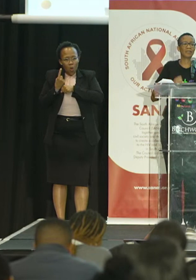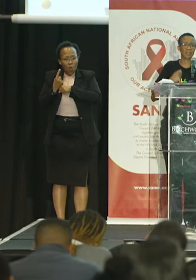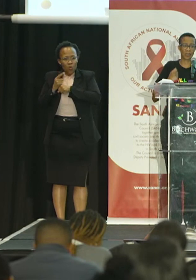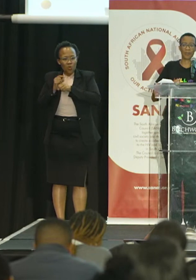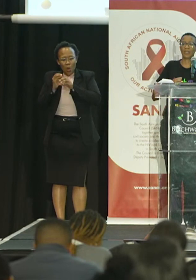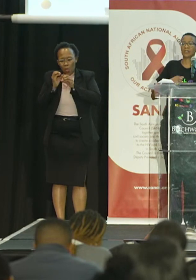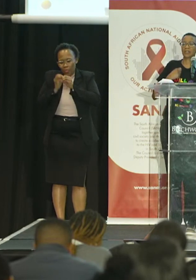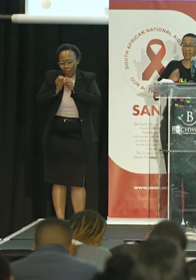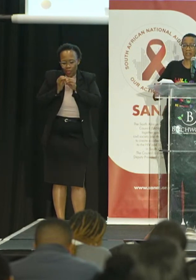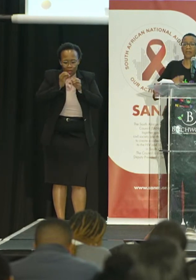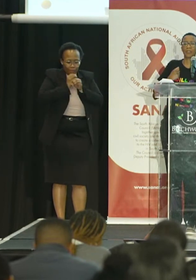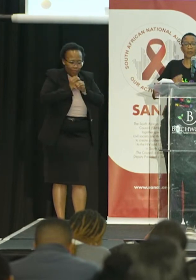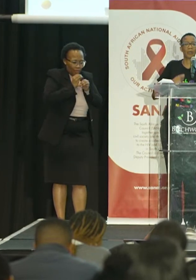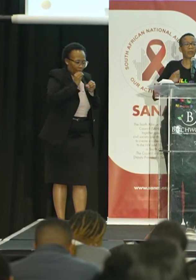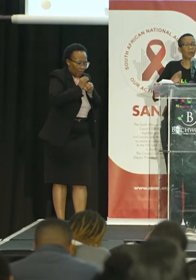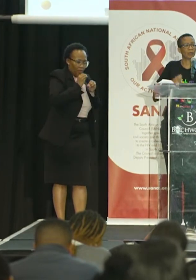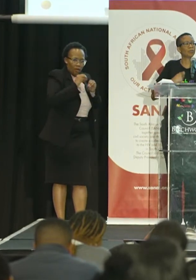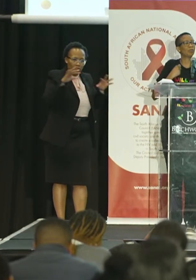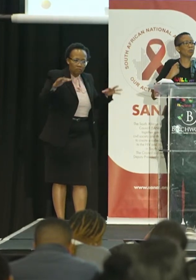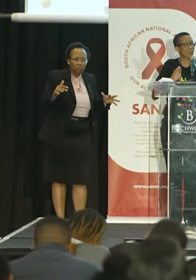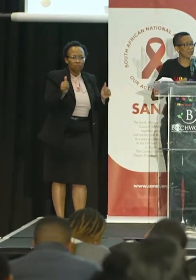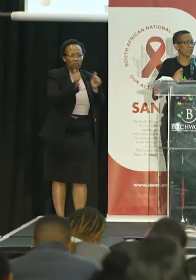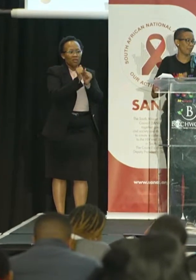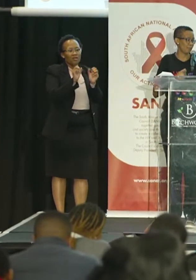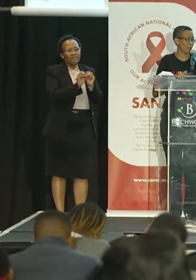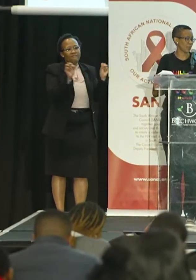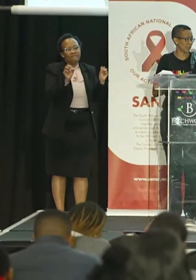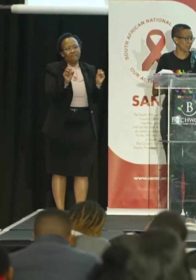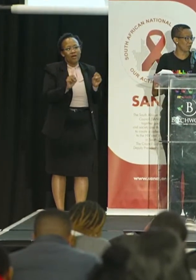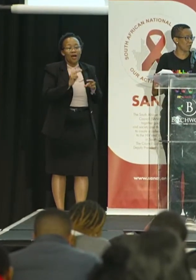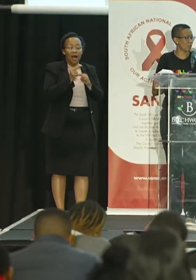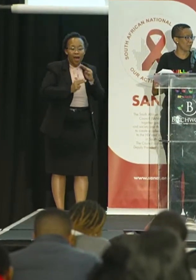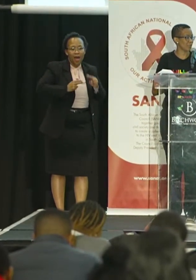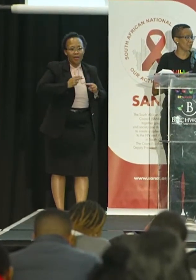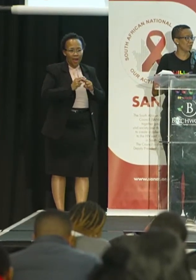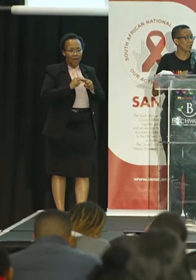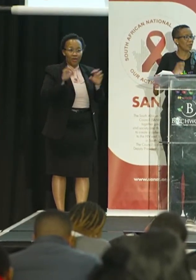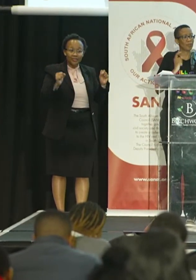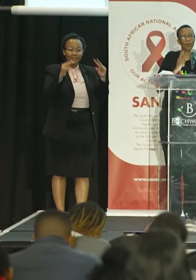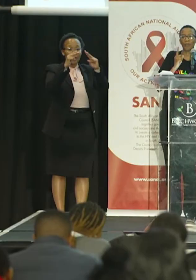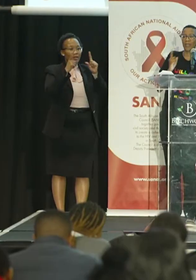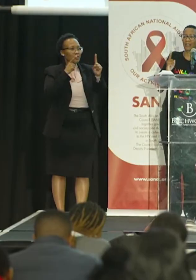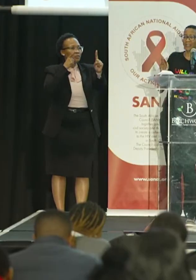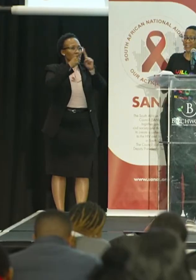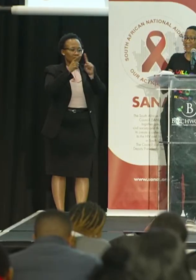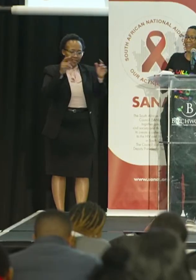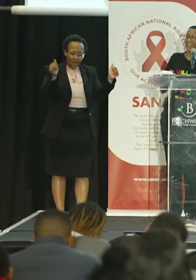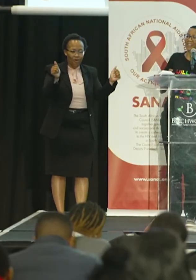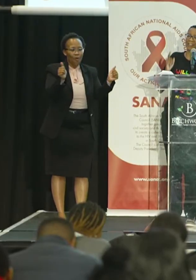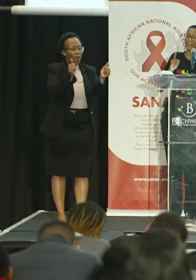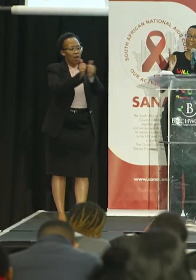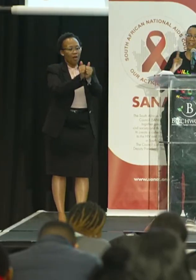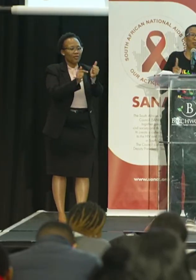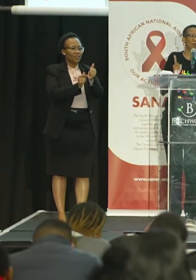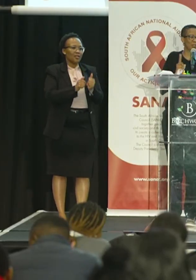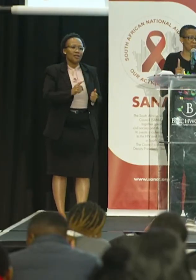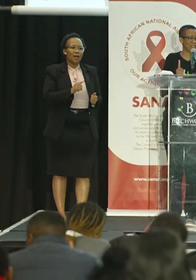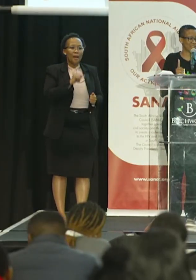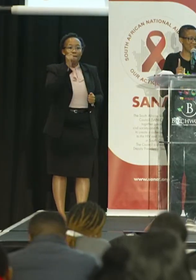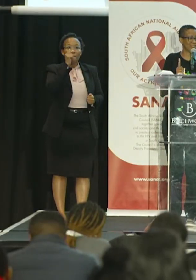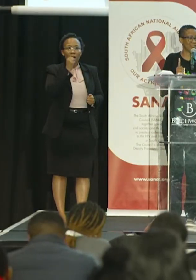this is a space and a summit where we want to once again foster that collaboration. No man is an island, and definitely no